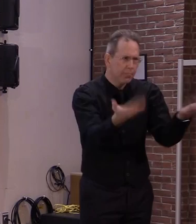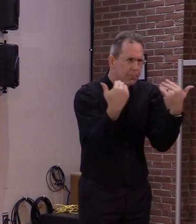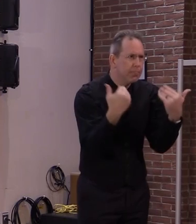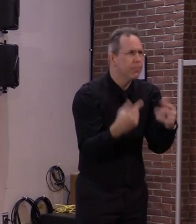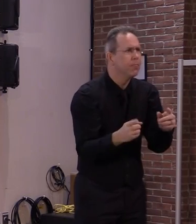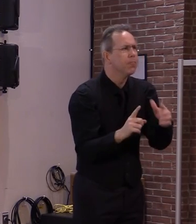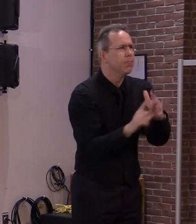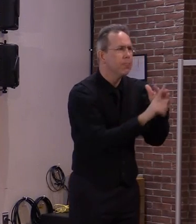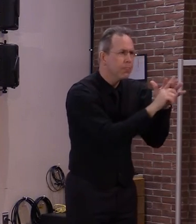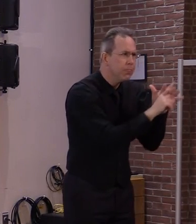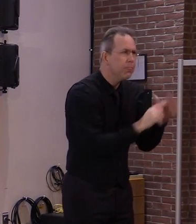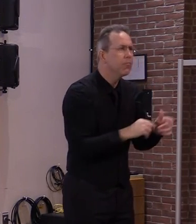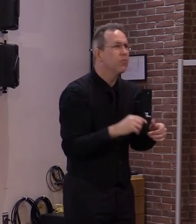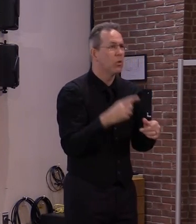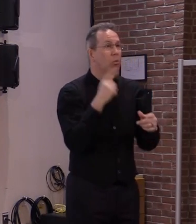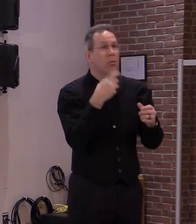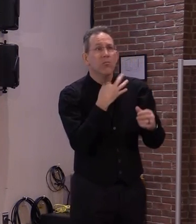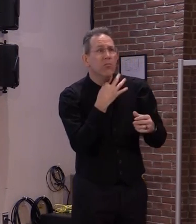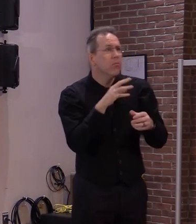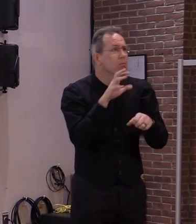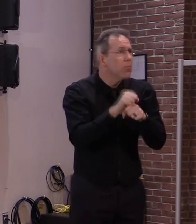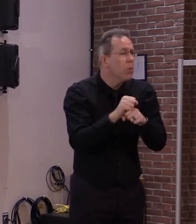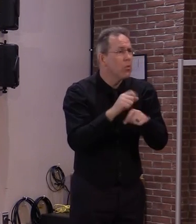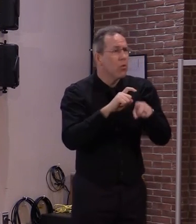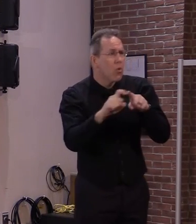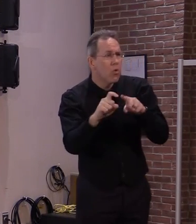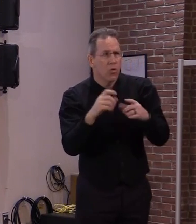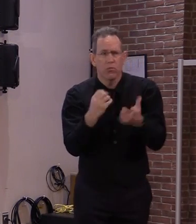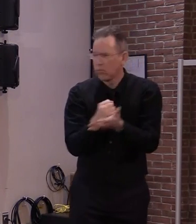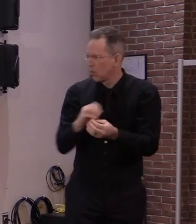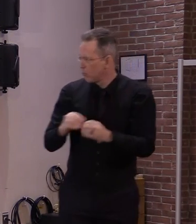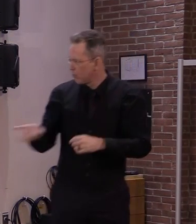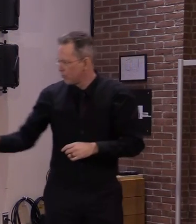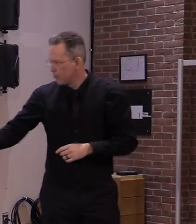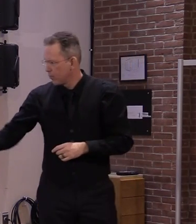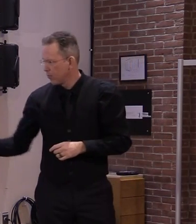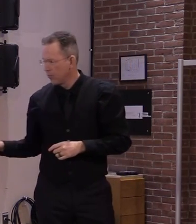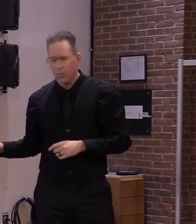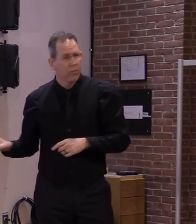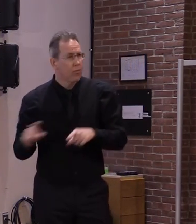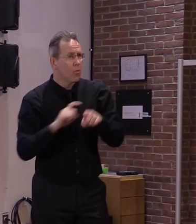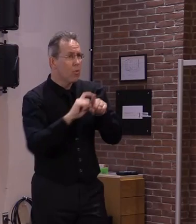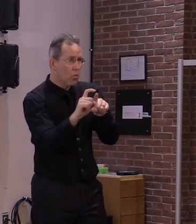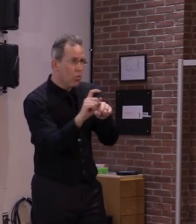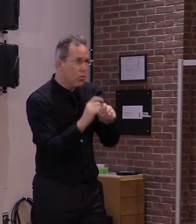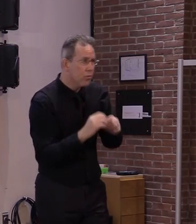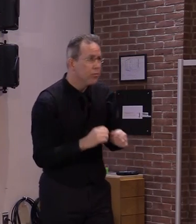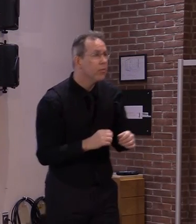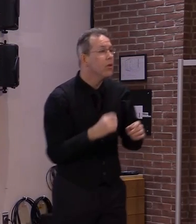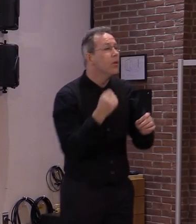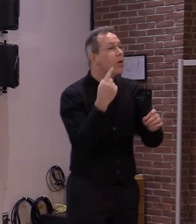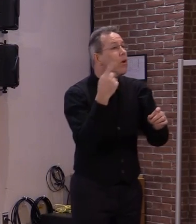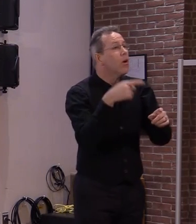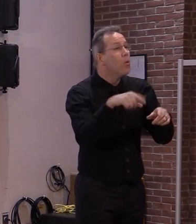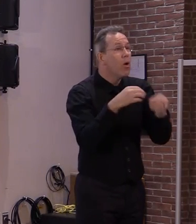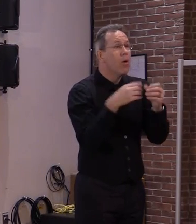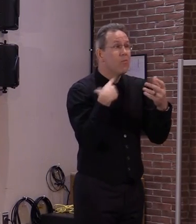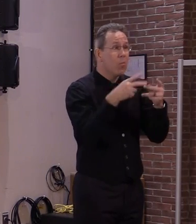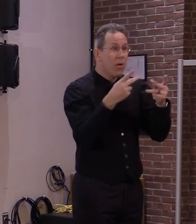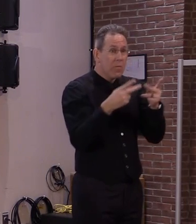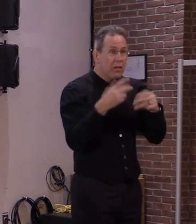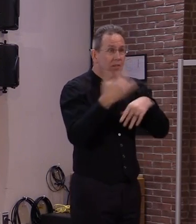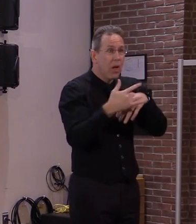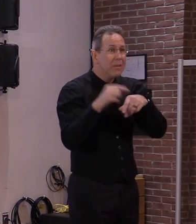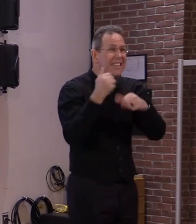855-722-7878. We are also looking at additional sites in Windsor County. And starting in the first week of